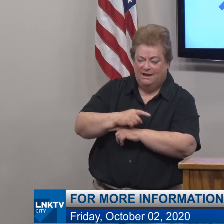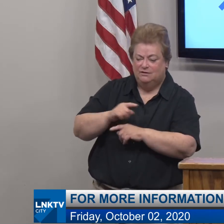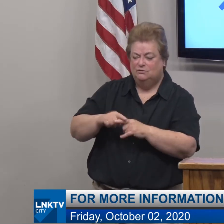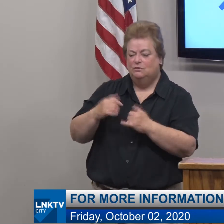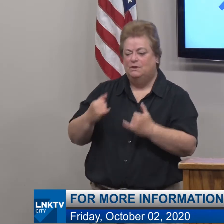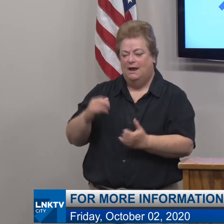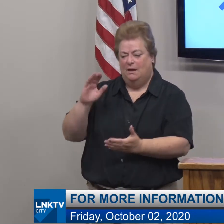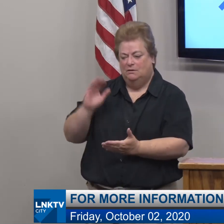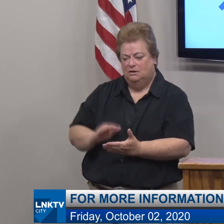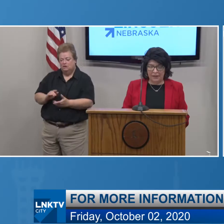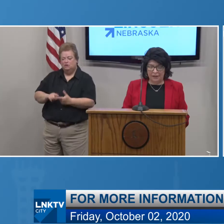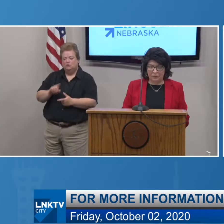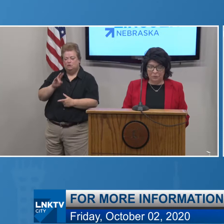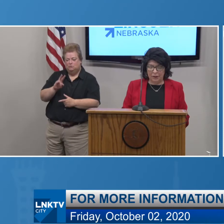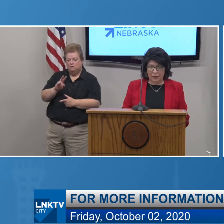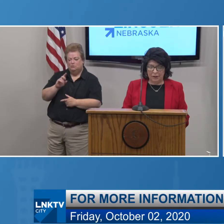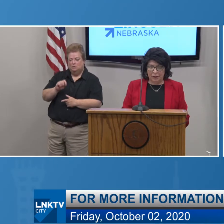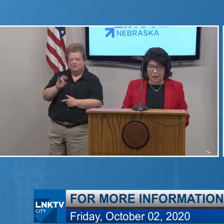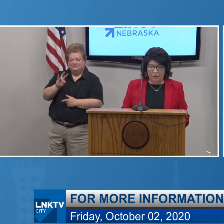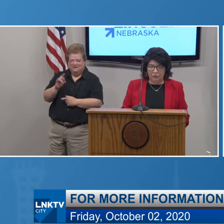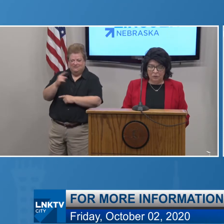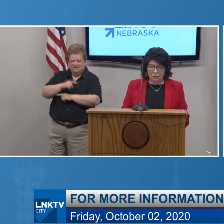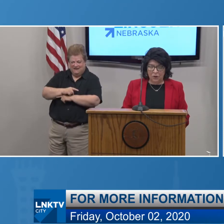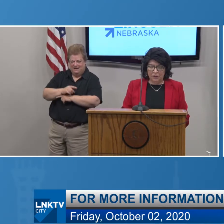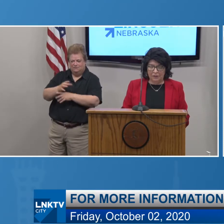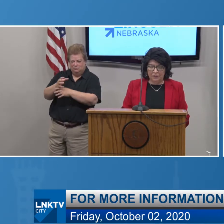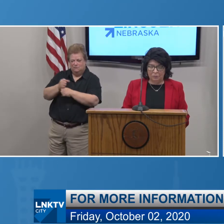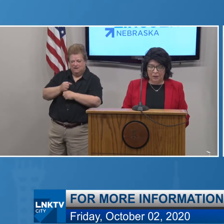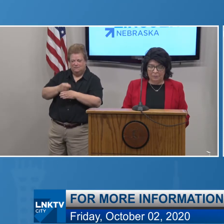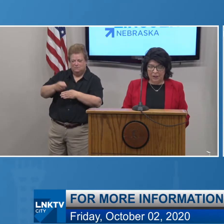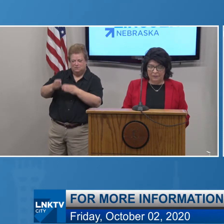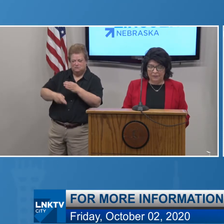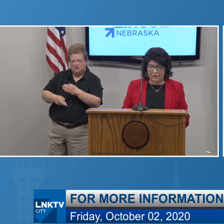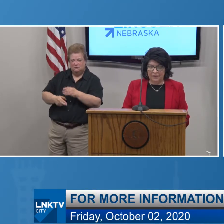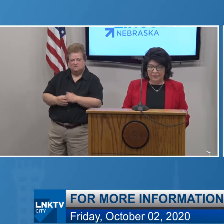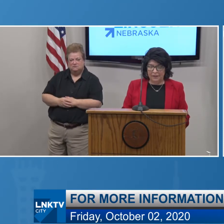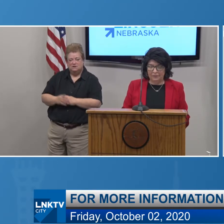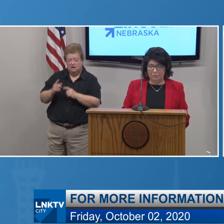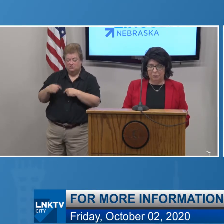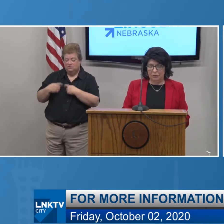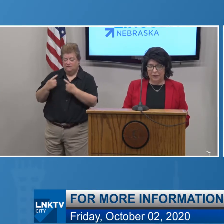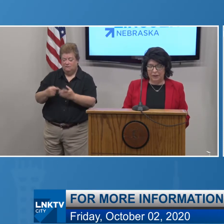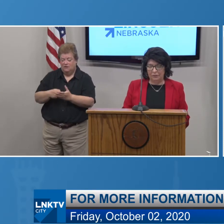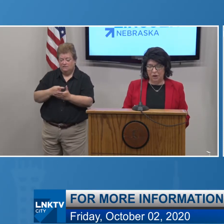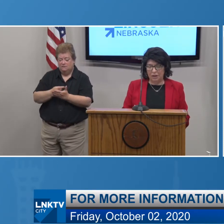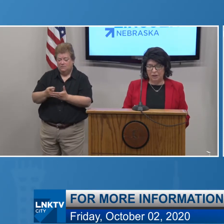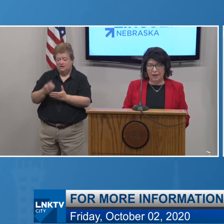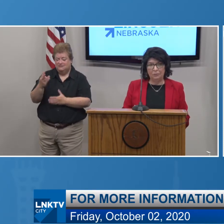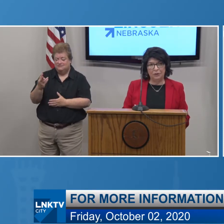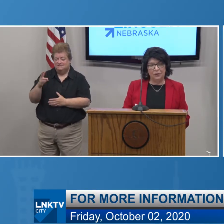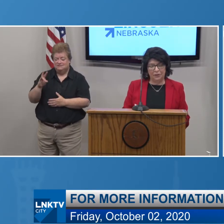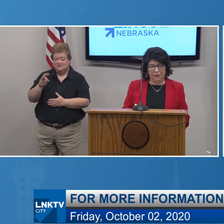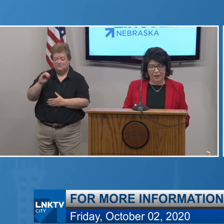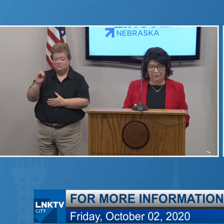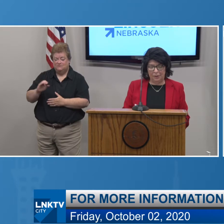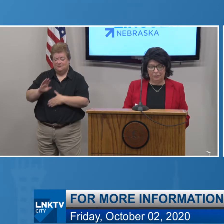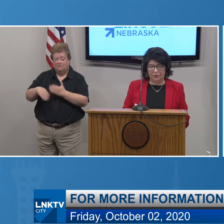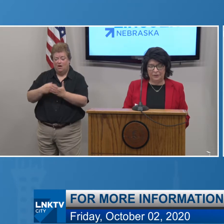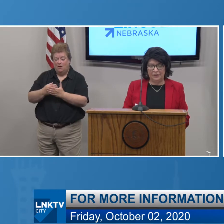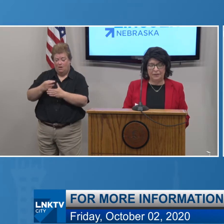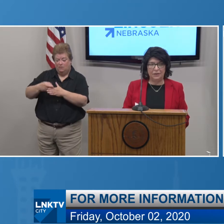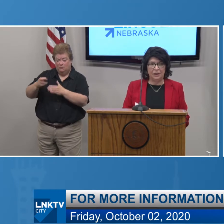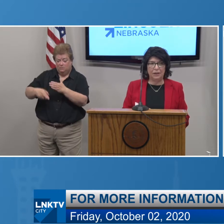about 2.7 days last week. So far this week, about 67% of all our lab results have